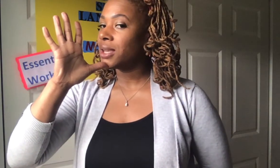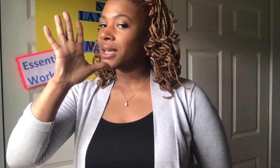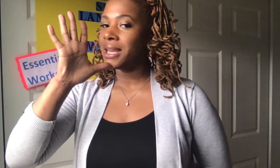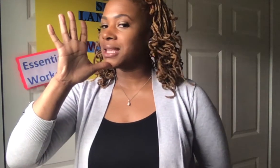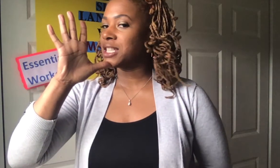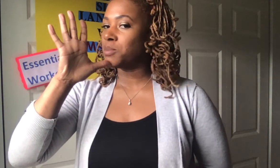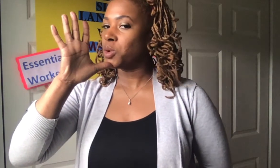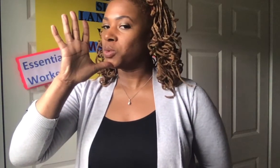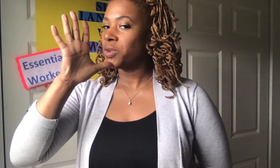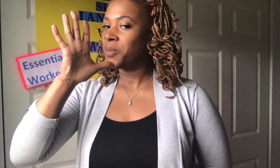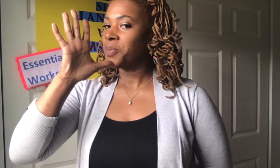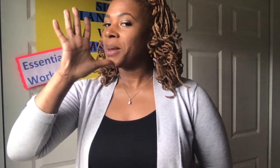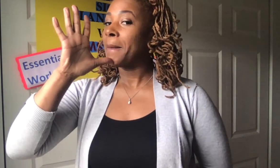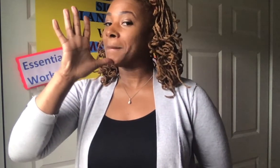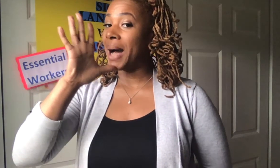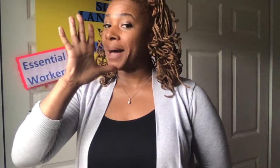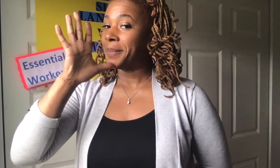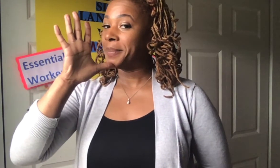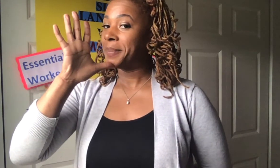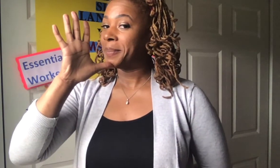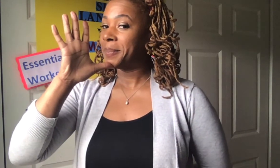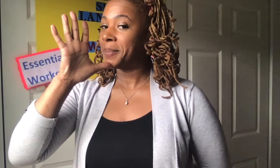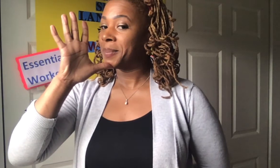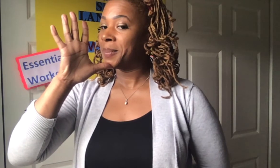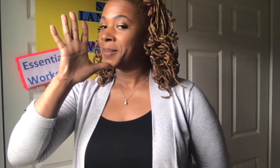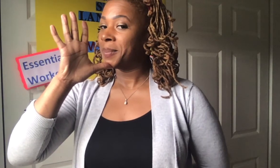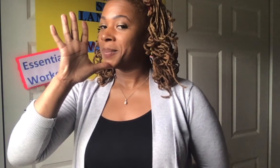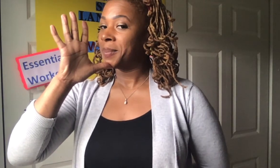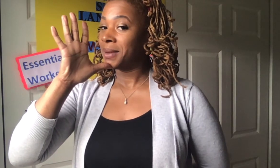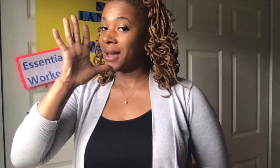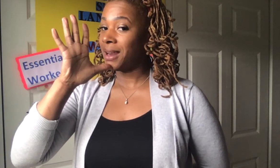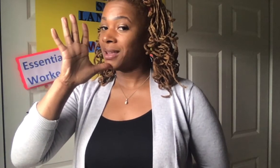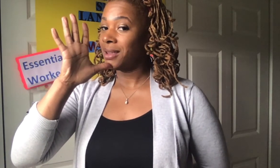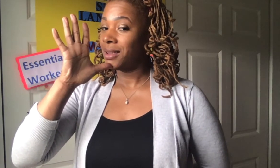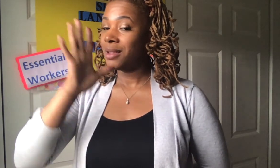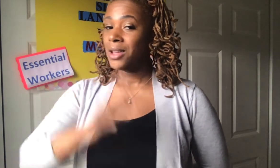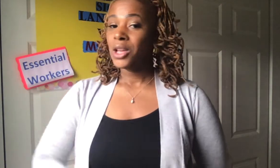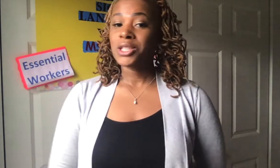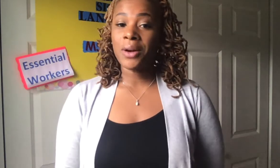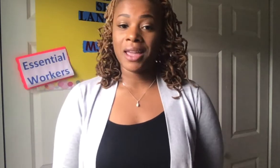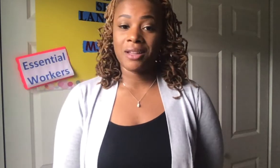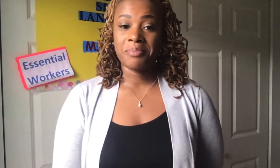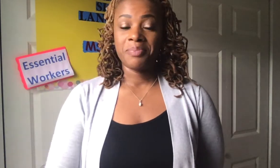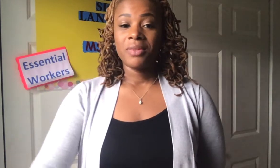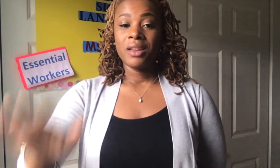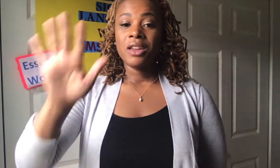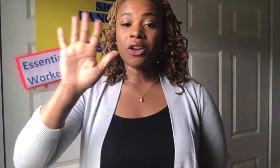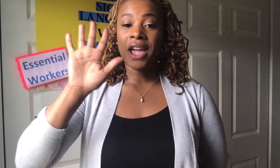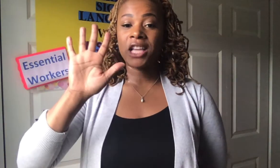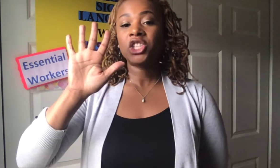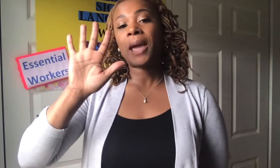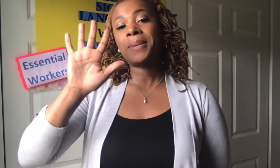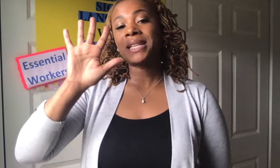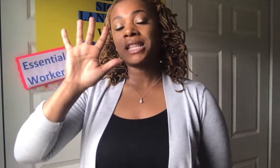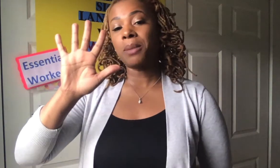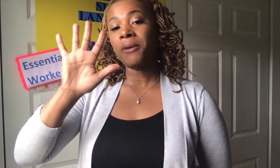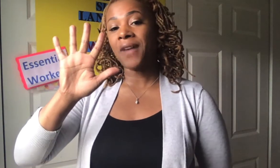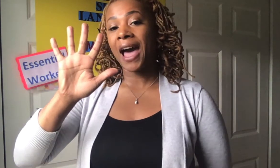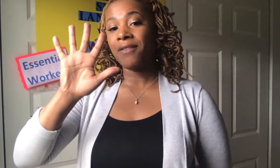it doesn't move. Mom. Got it? So again, your hand shape is in the number 5, an